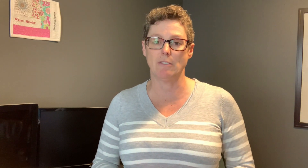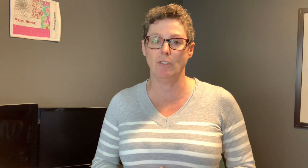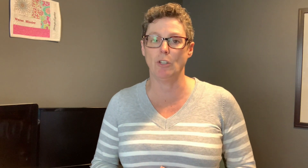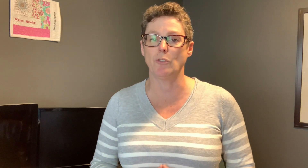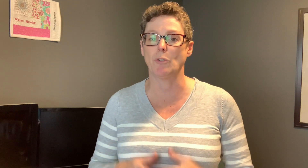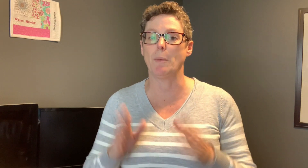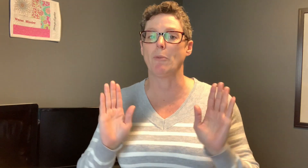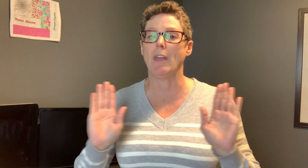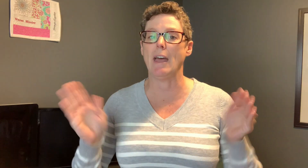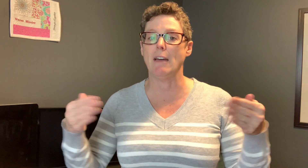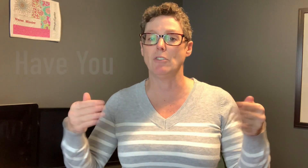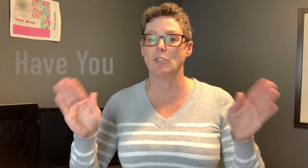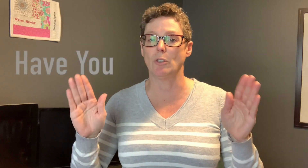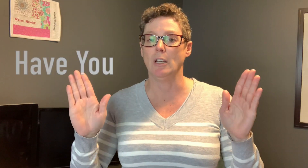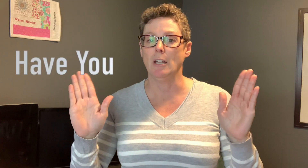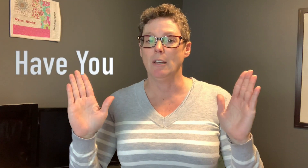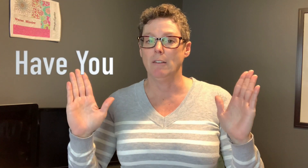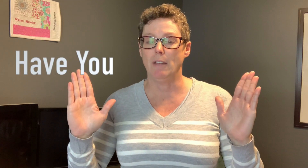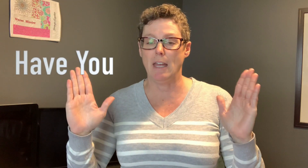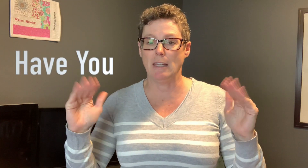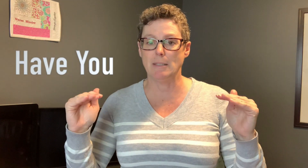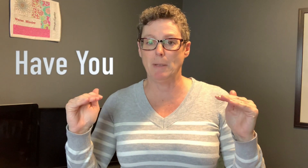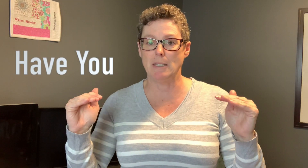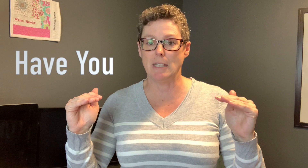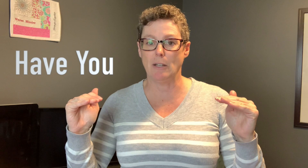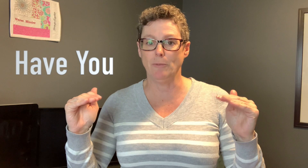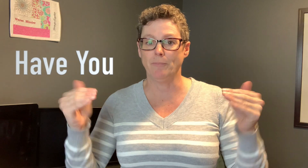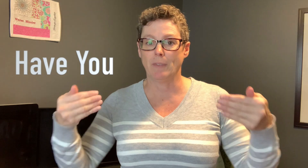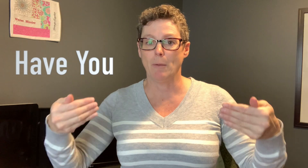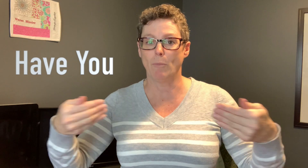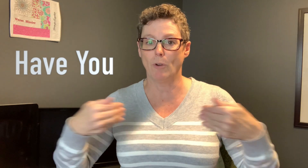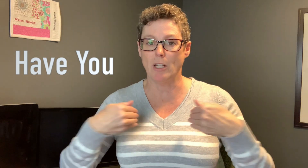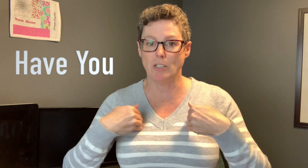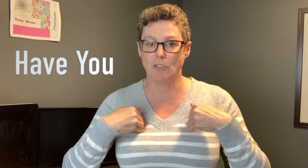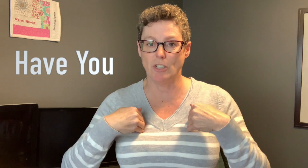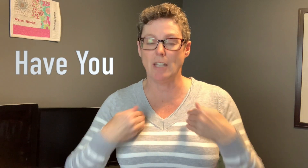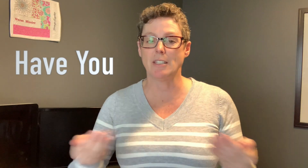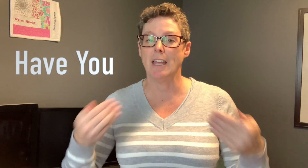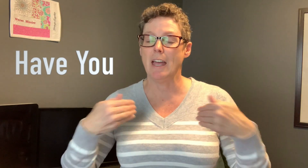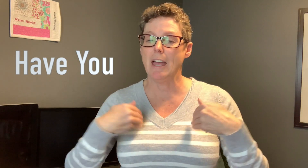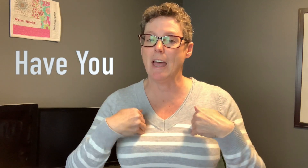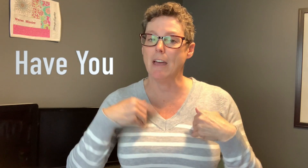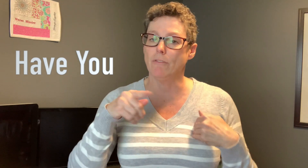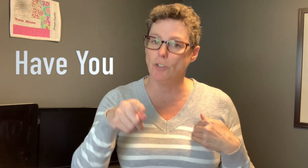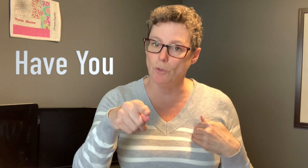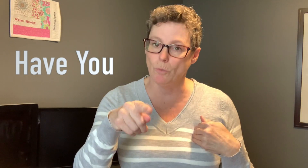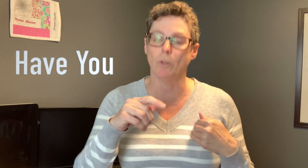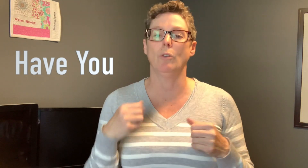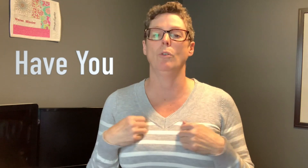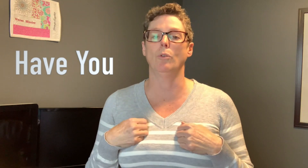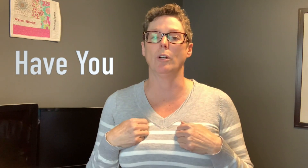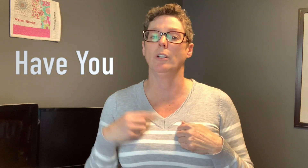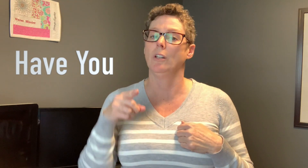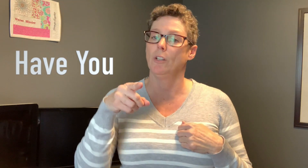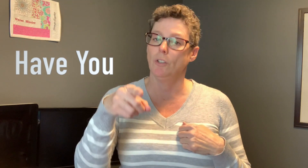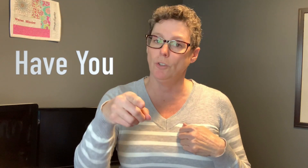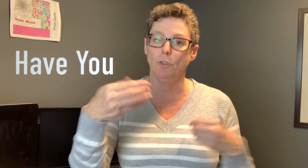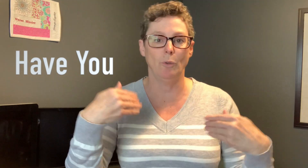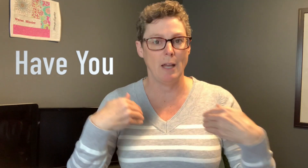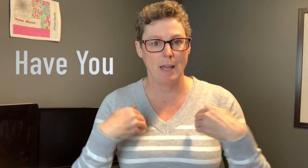video. So remember, the have is your hands bent down, brought to your chest. Have you, or you